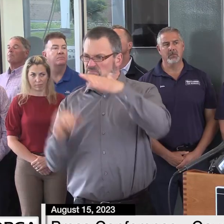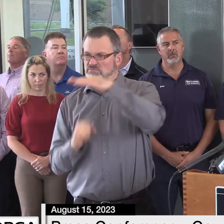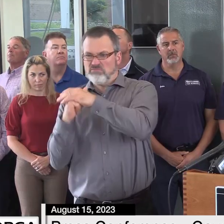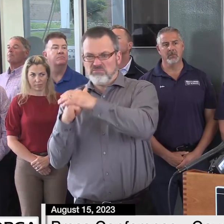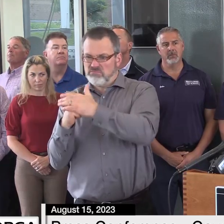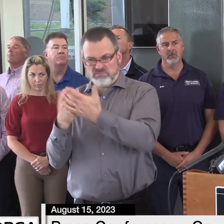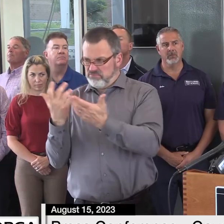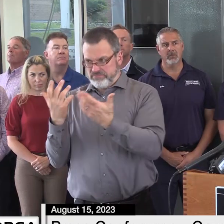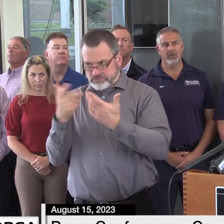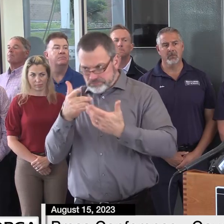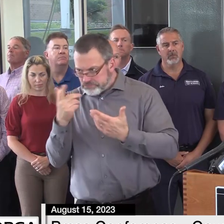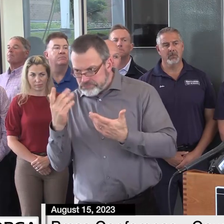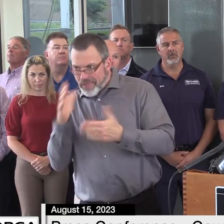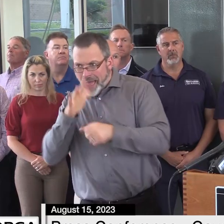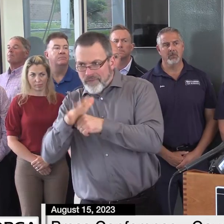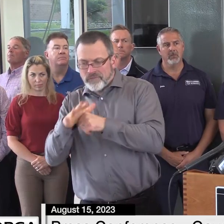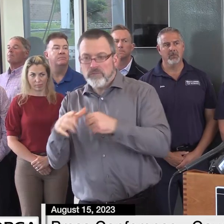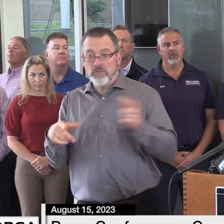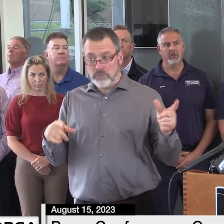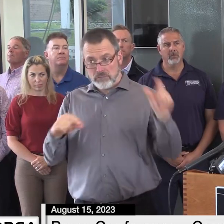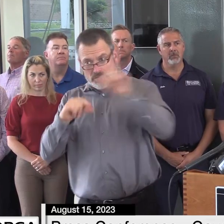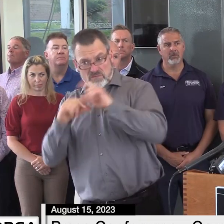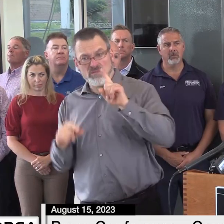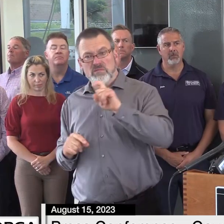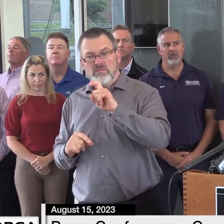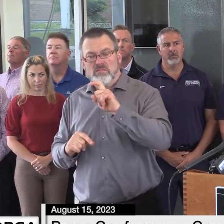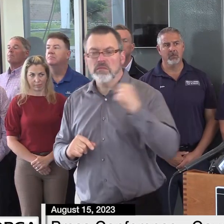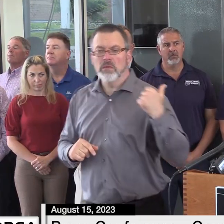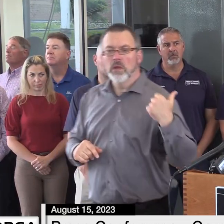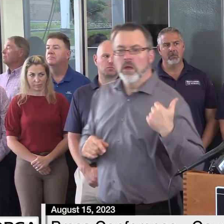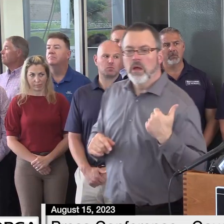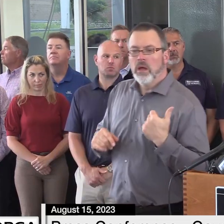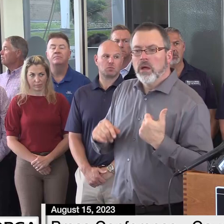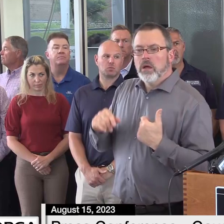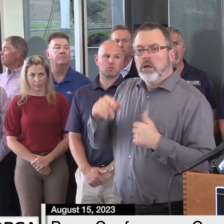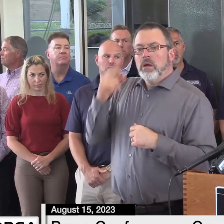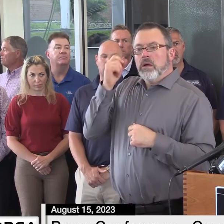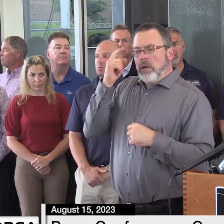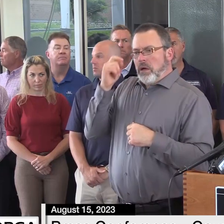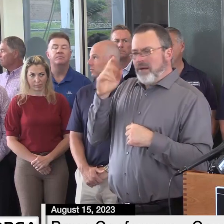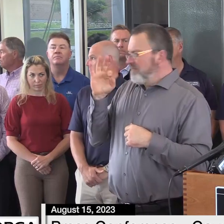replace their units? Regardless, the cap for FEMA is